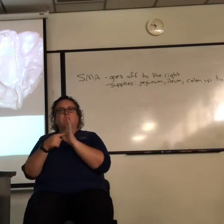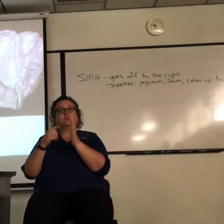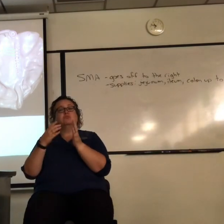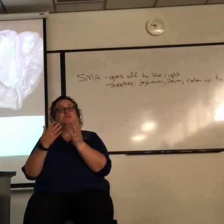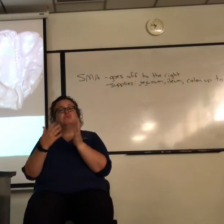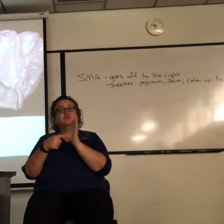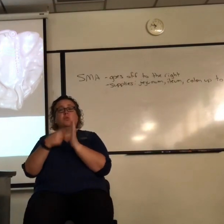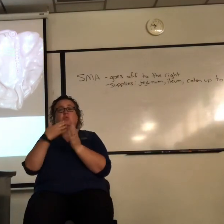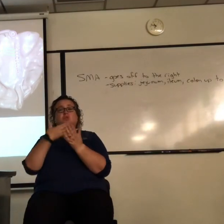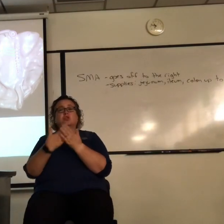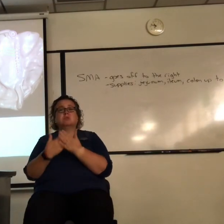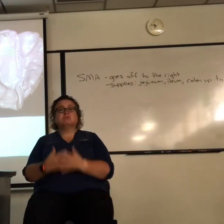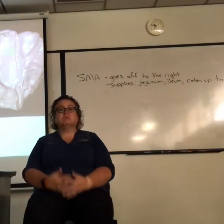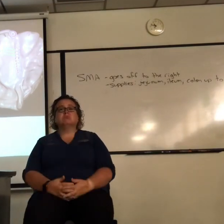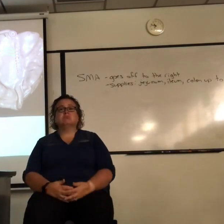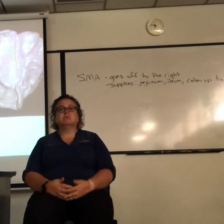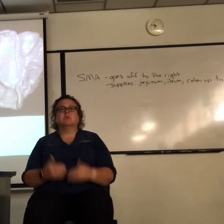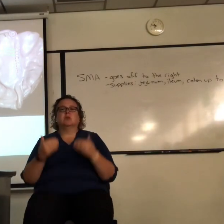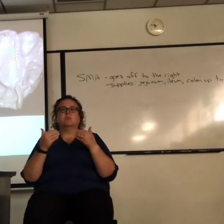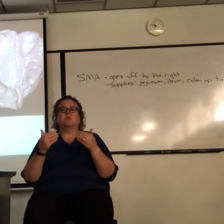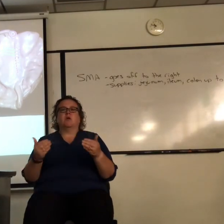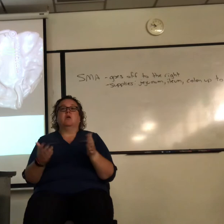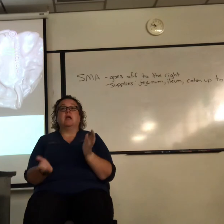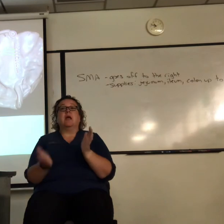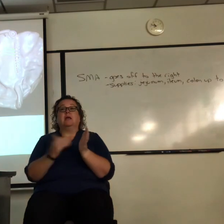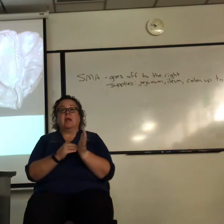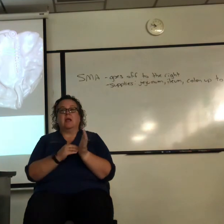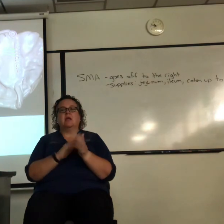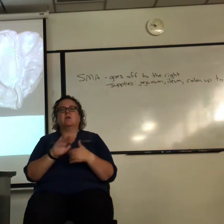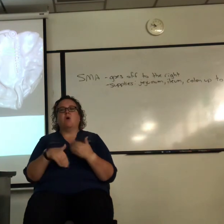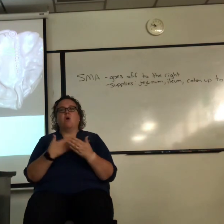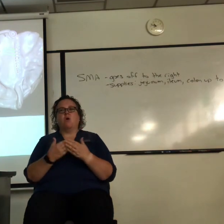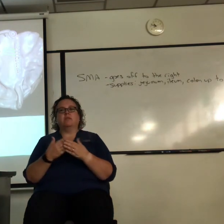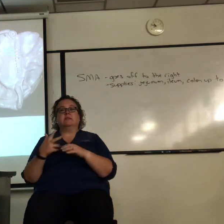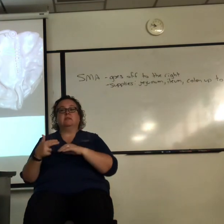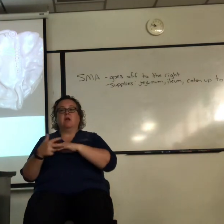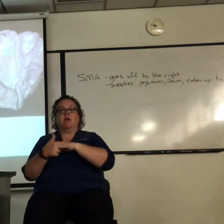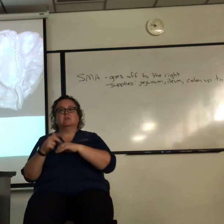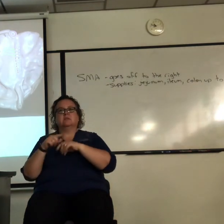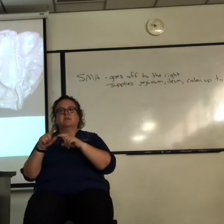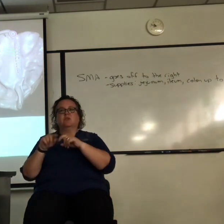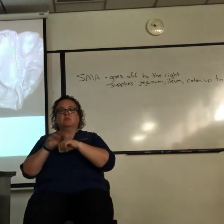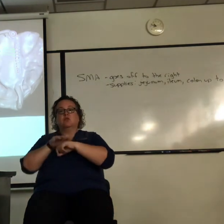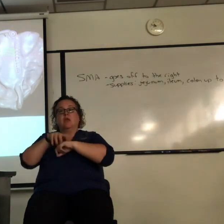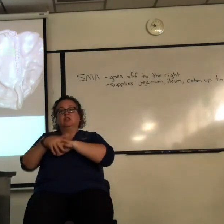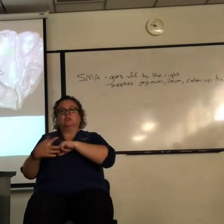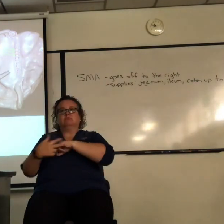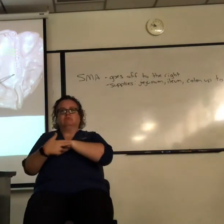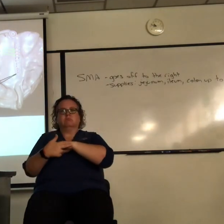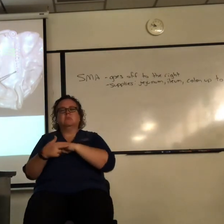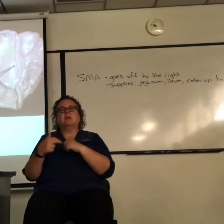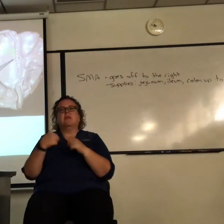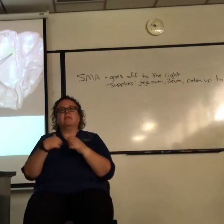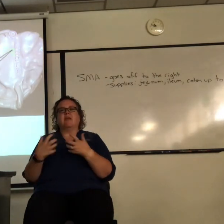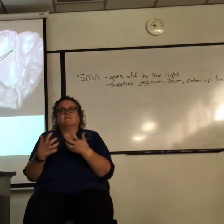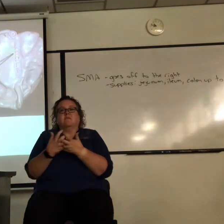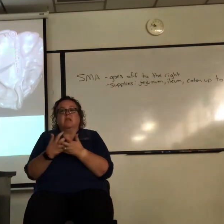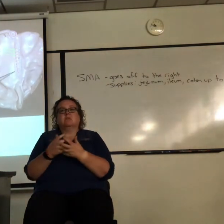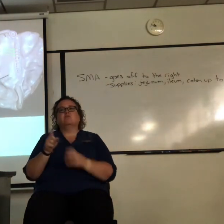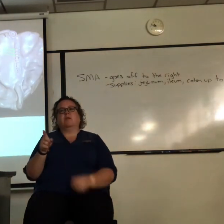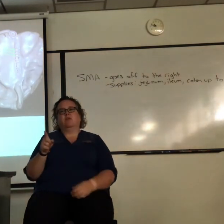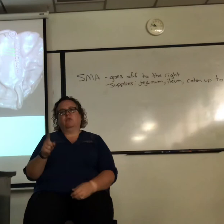pretty good. Let's move on. Once again, all these cut branches fit right